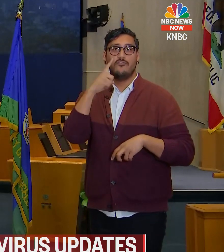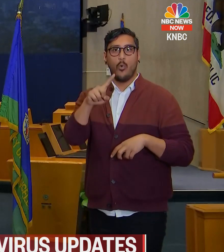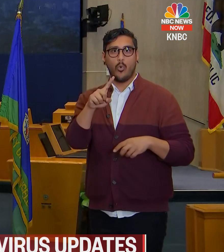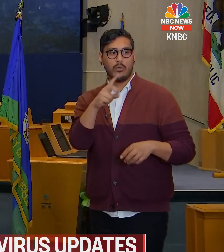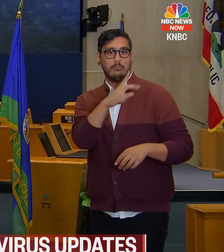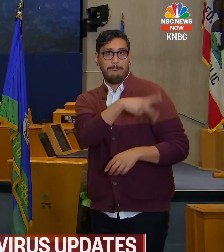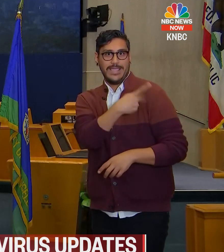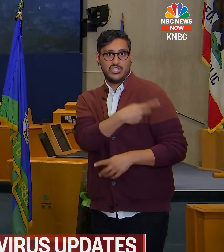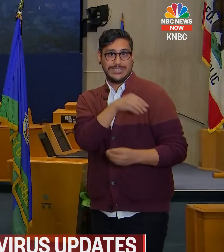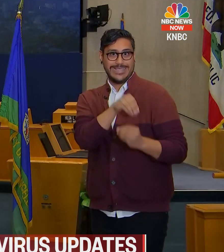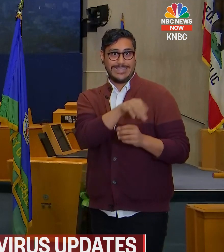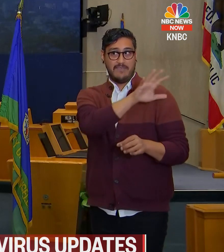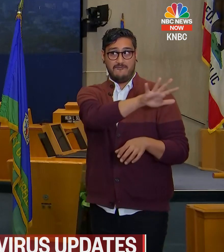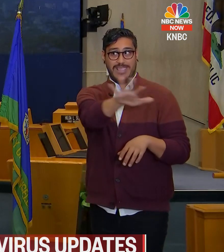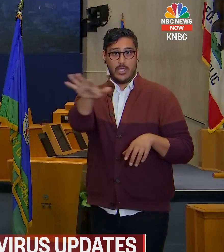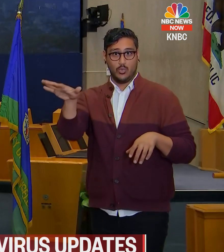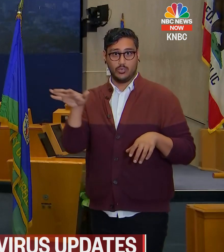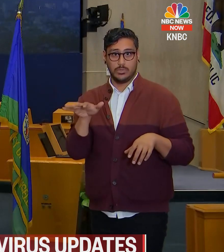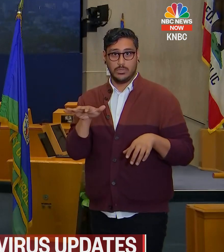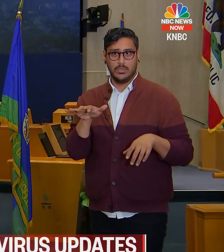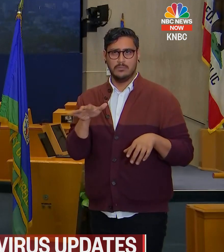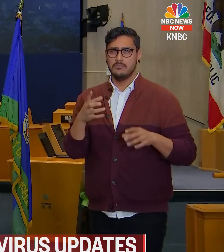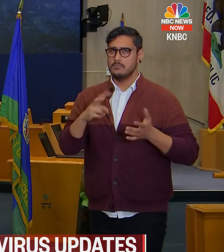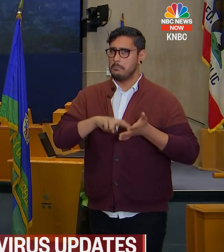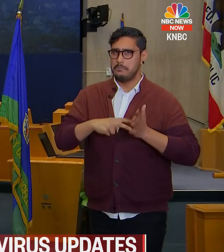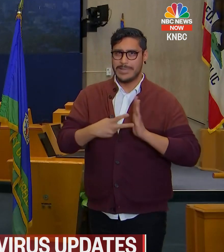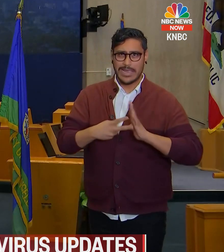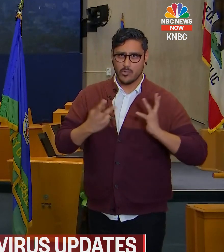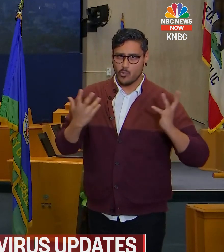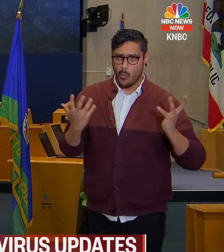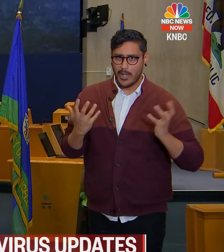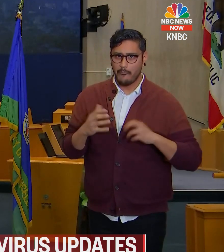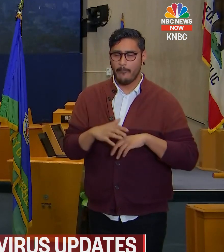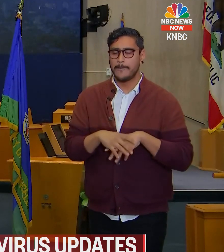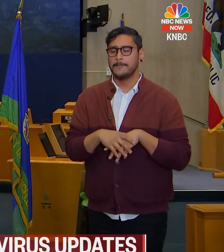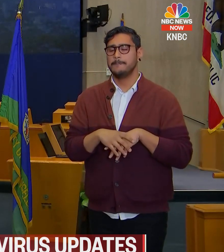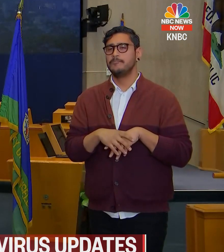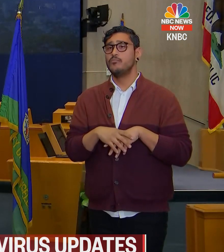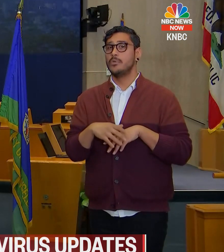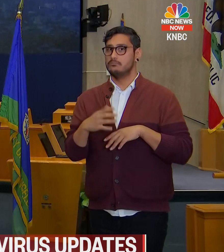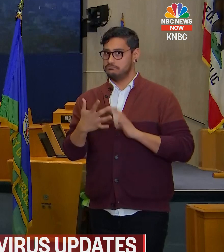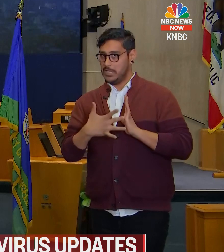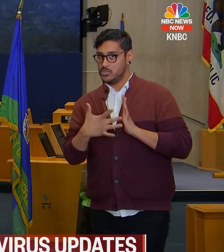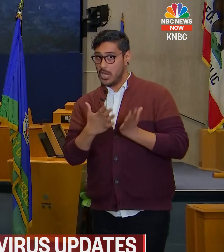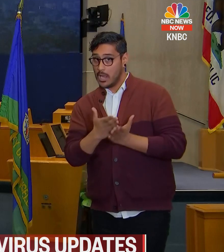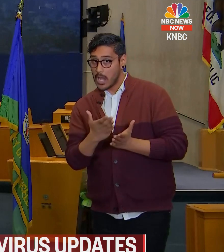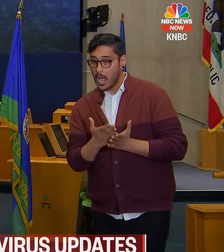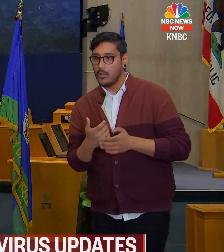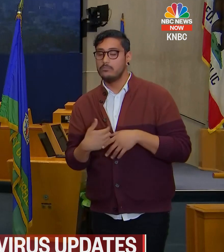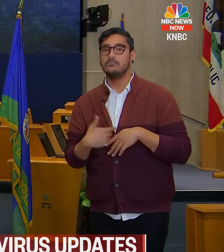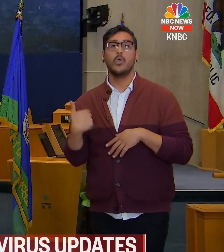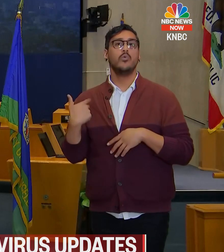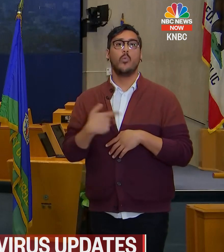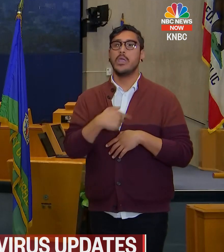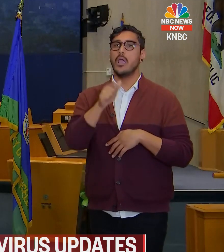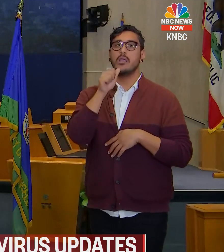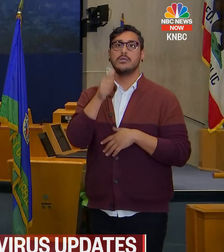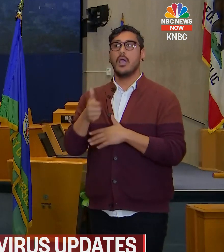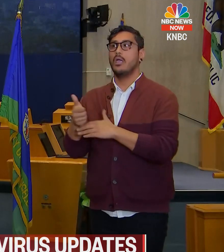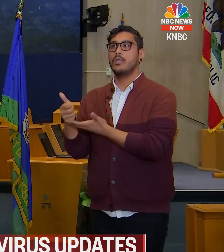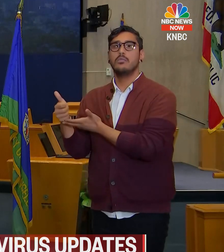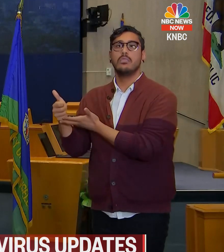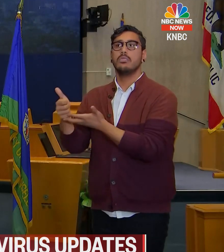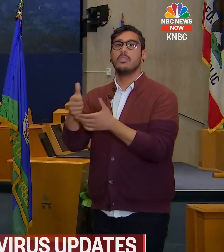field. What that means is that, to the extent possible, we are not transporting